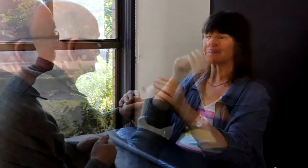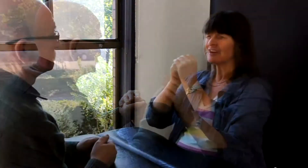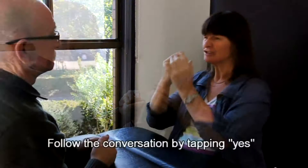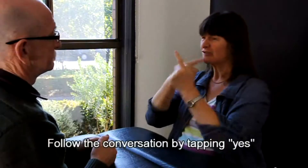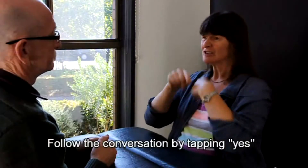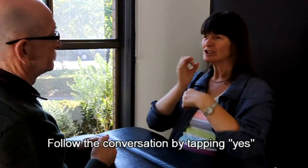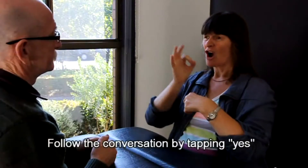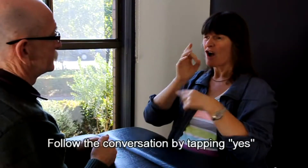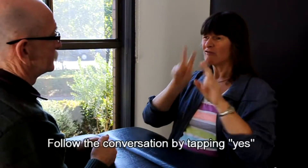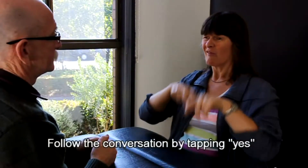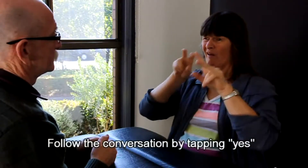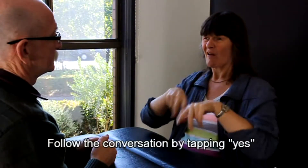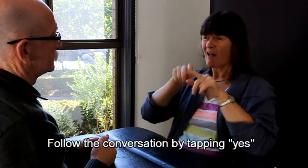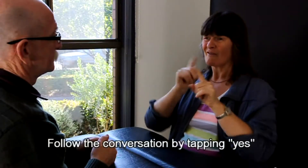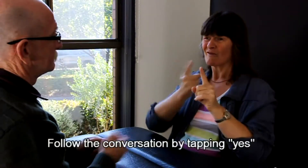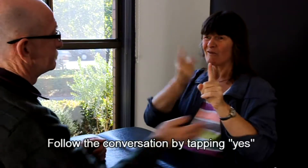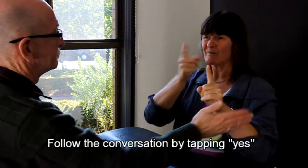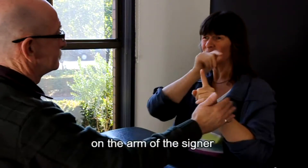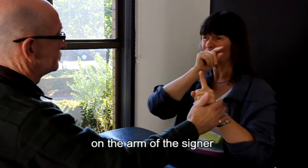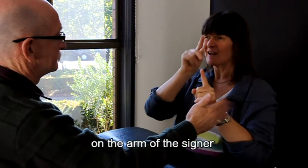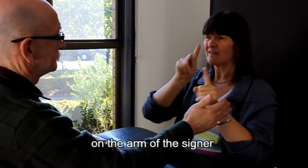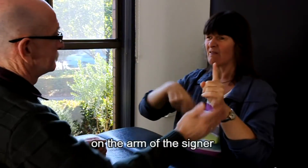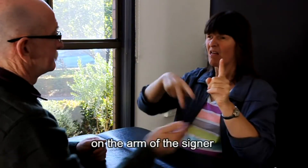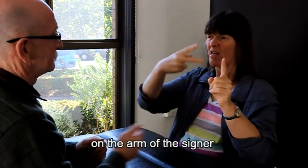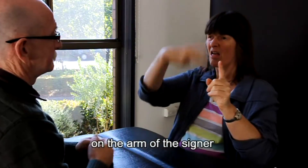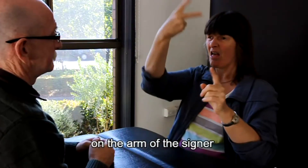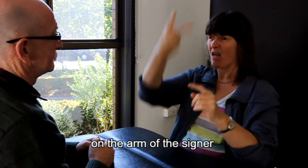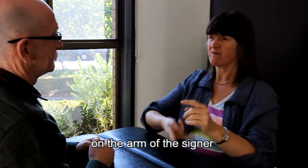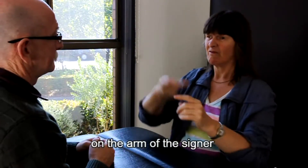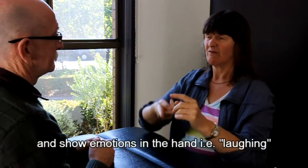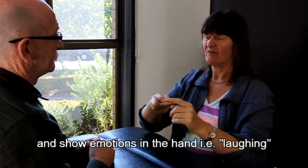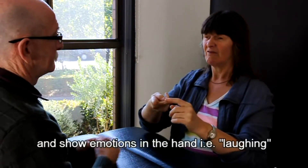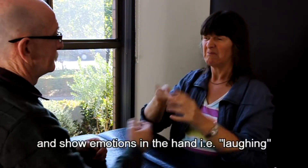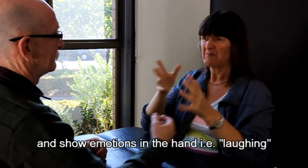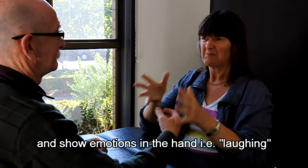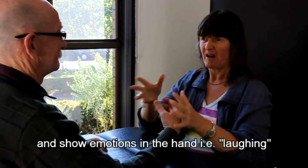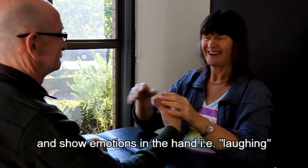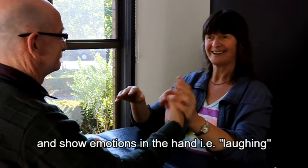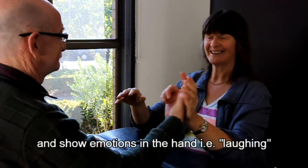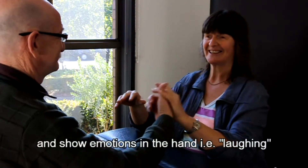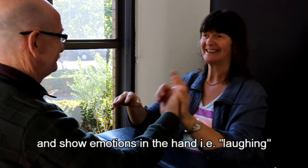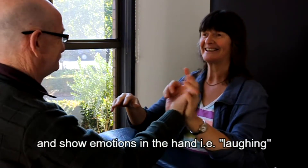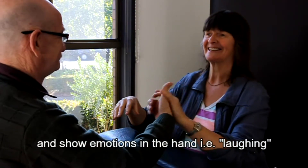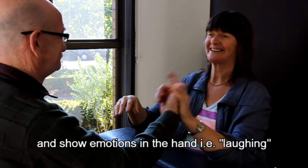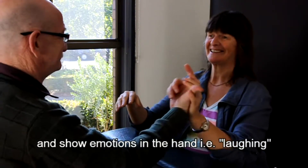Follow the conversation by tapping Yes on the arm of the signer and show emotions in the hand, i.e.